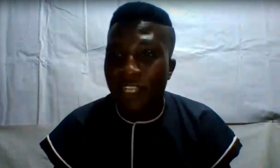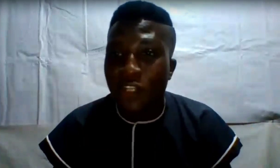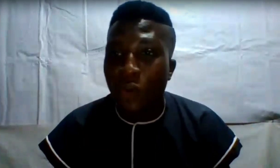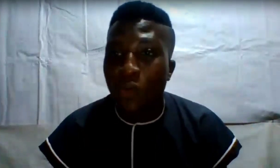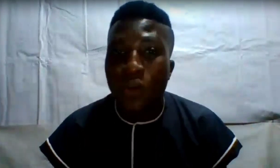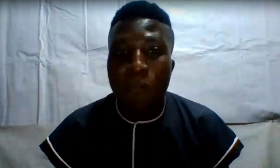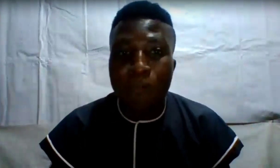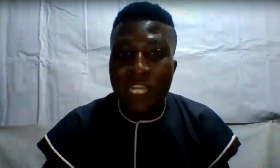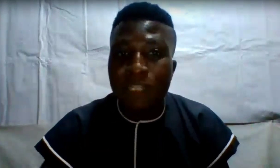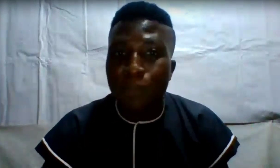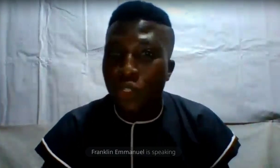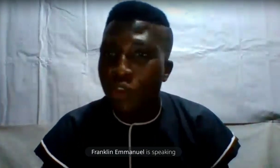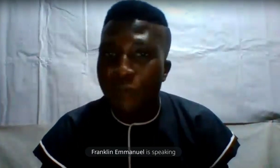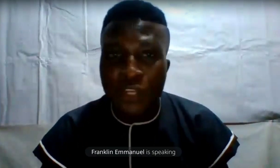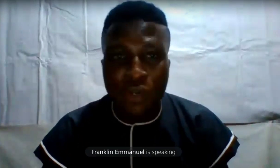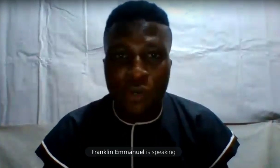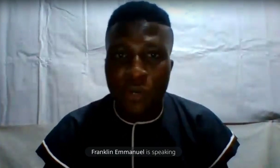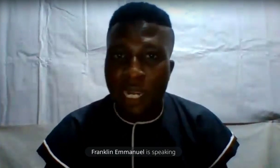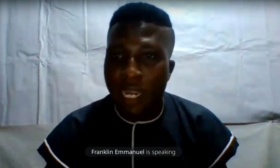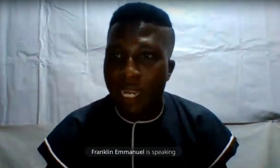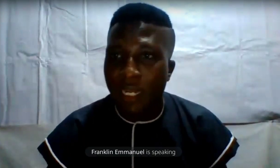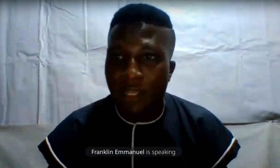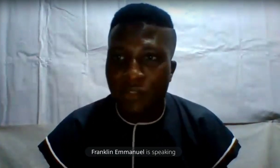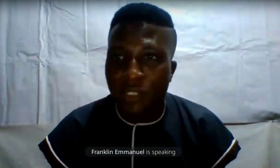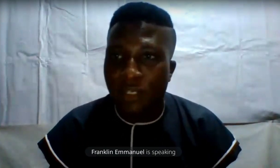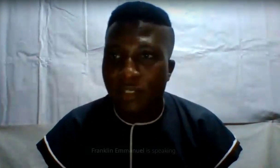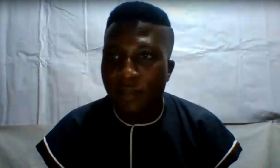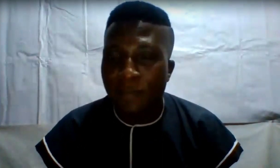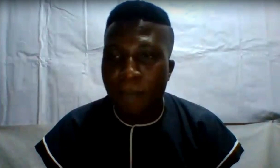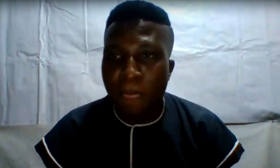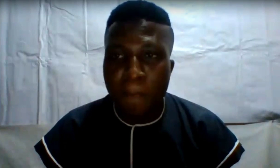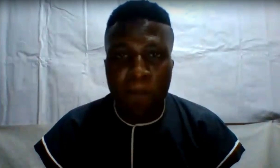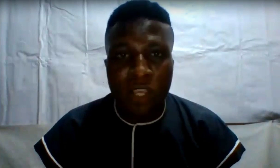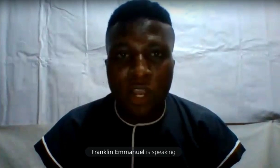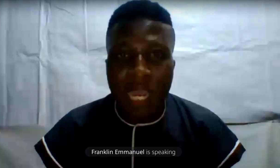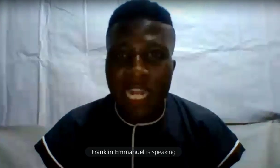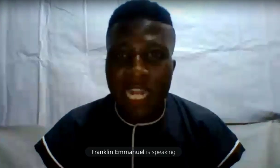this. Admin, please unmute Austin Trust.